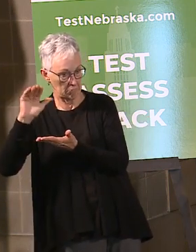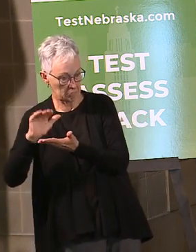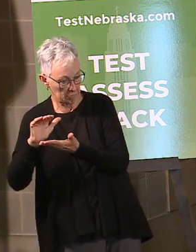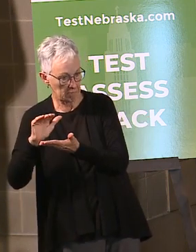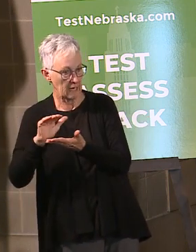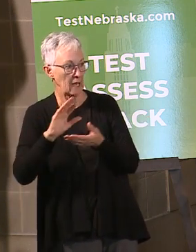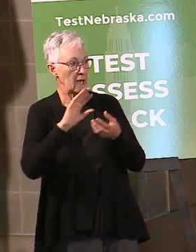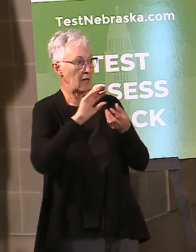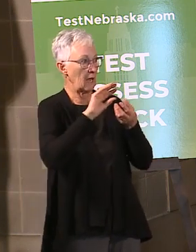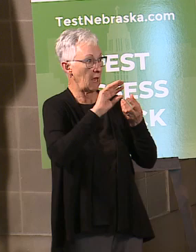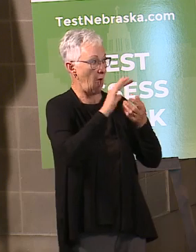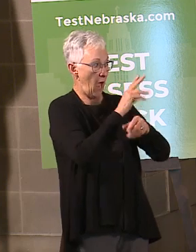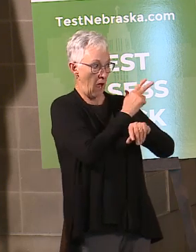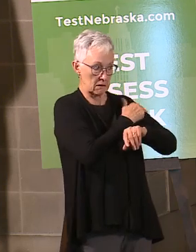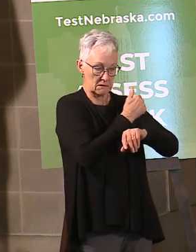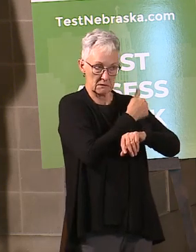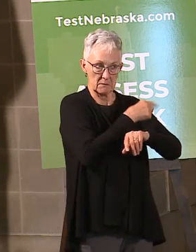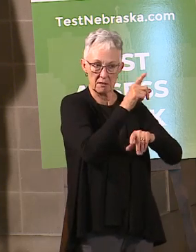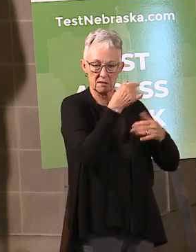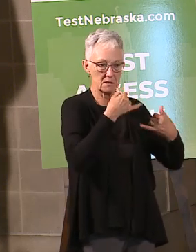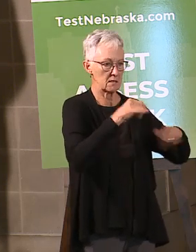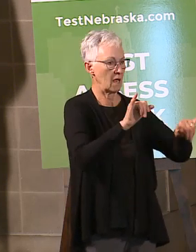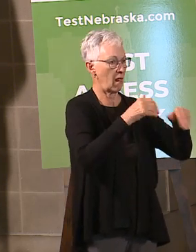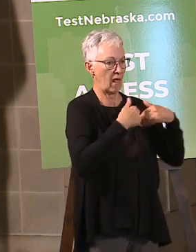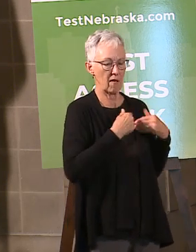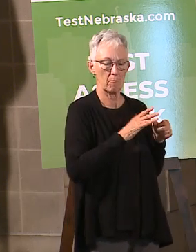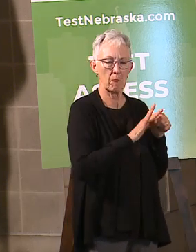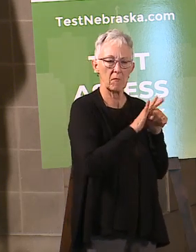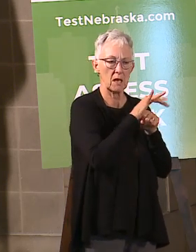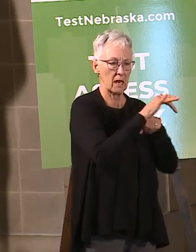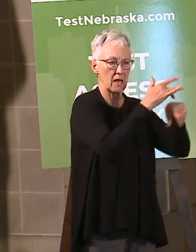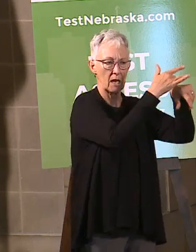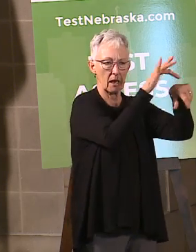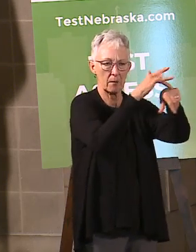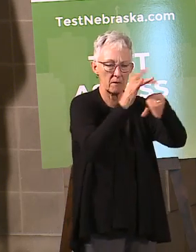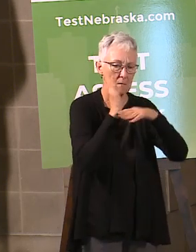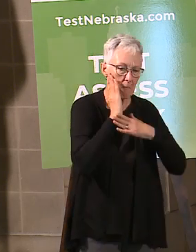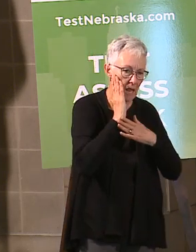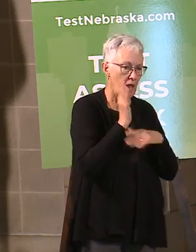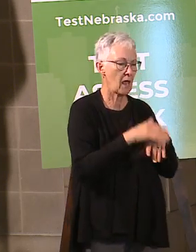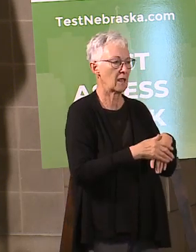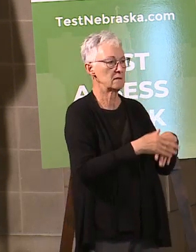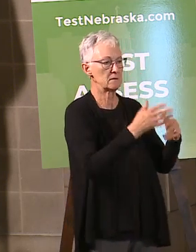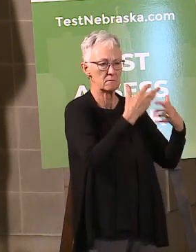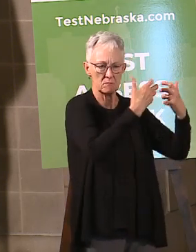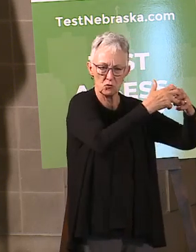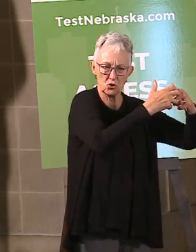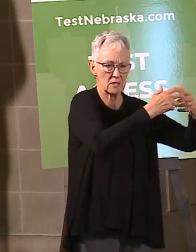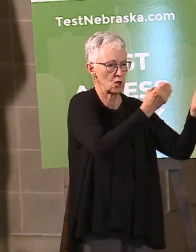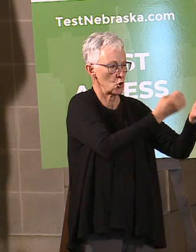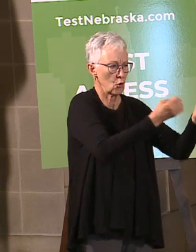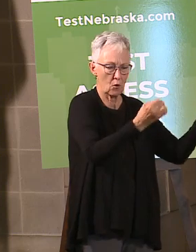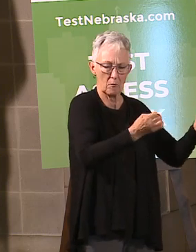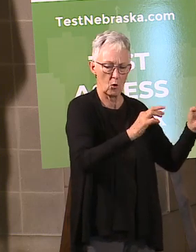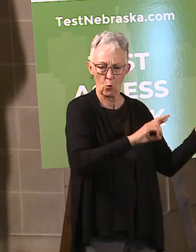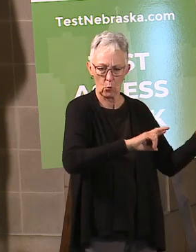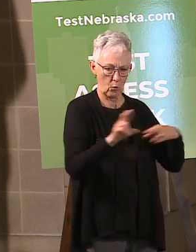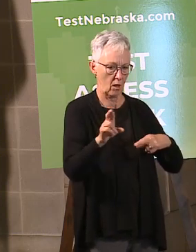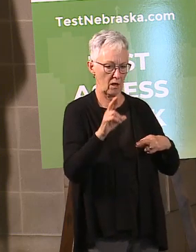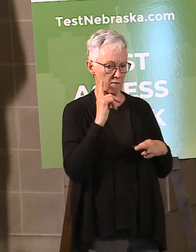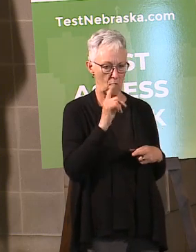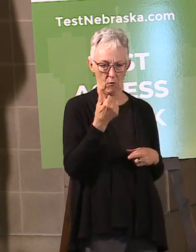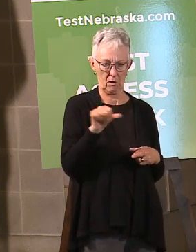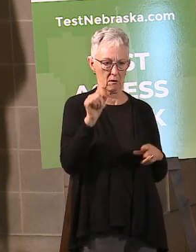focus on is where we are with hospitals. If you look broadly across the state, the hospital system is very stable. We're continuing to watch what's going on in